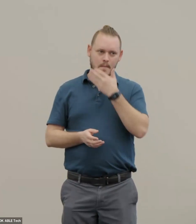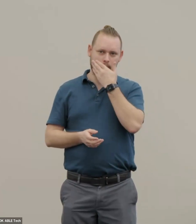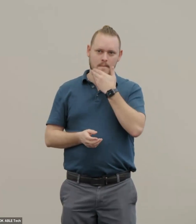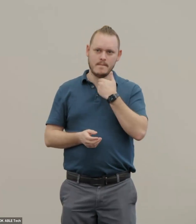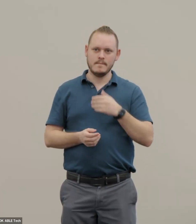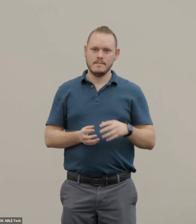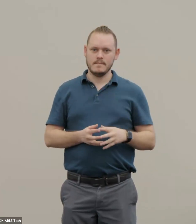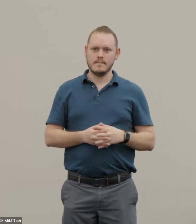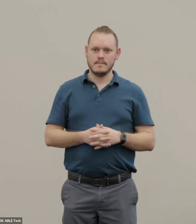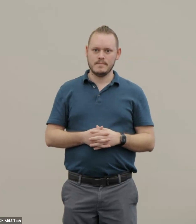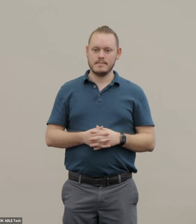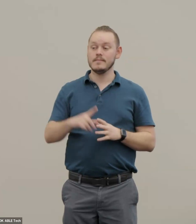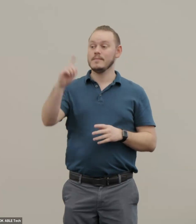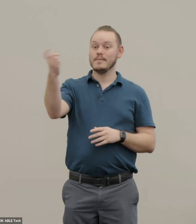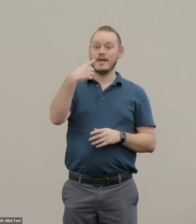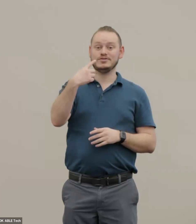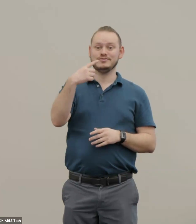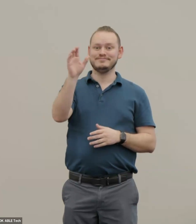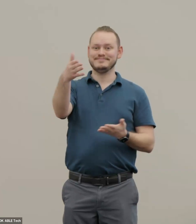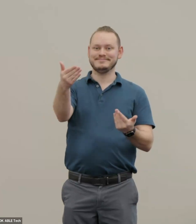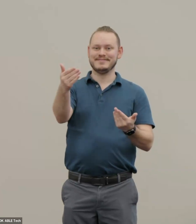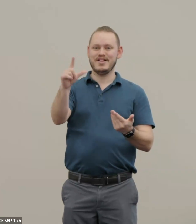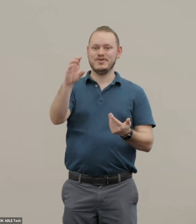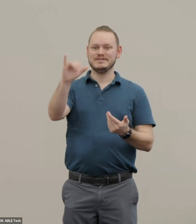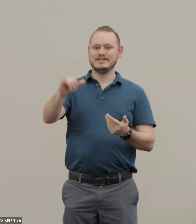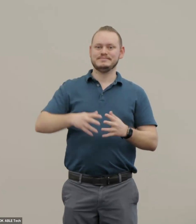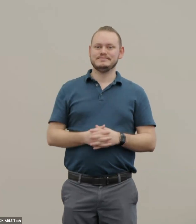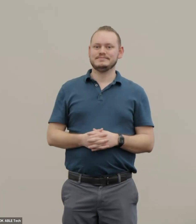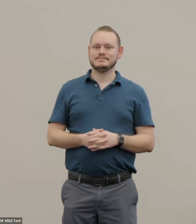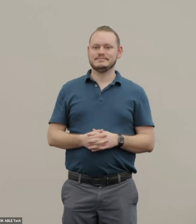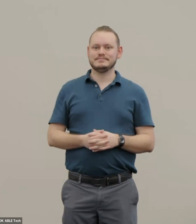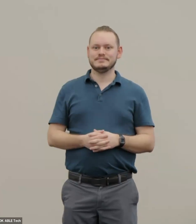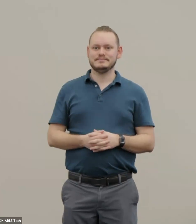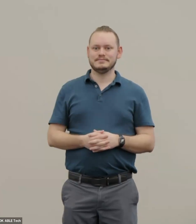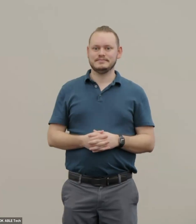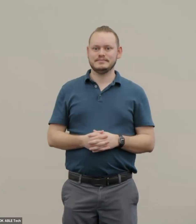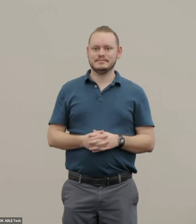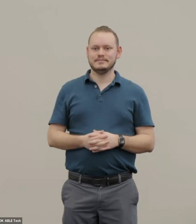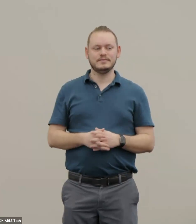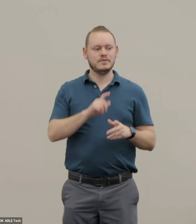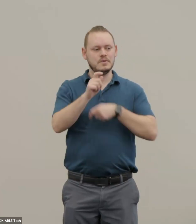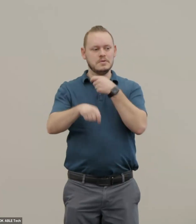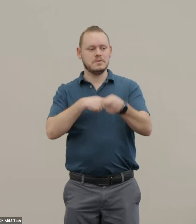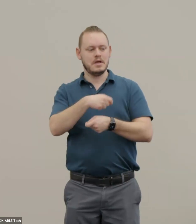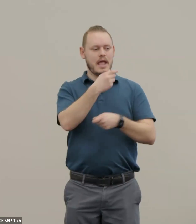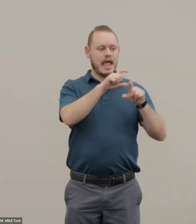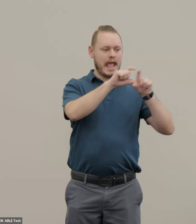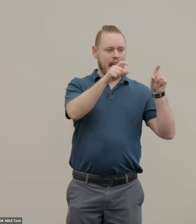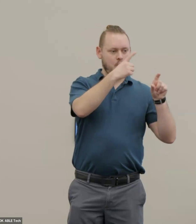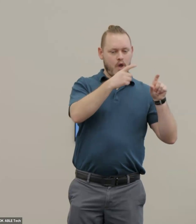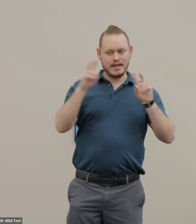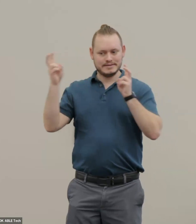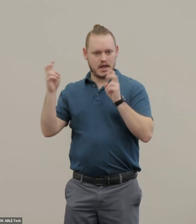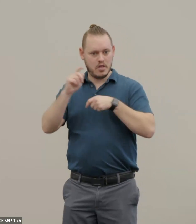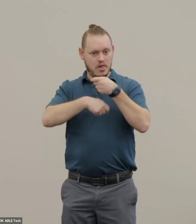So by doing, oh yes, we have another question. Go ahead, Lucy. Are you interchanging heading 1 and title then? You